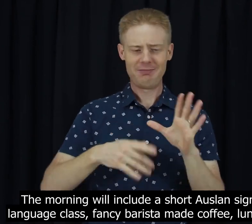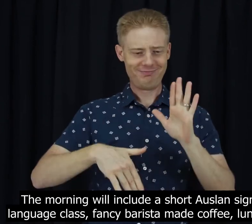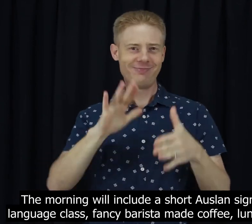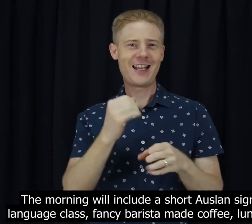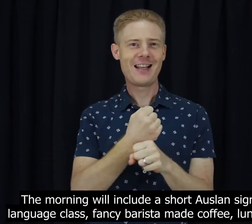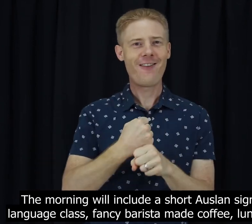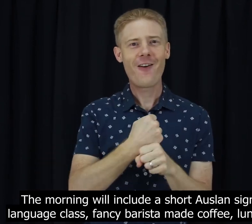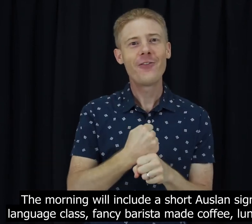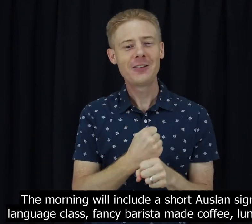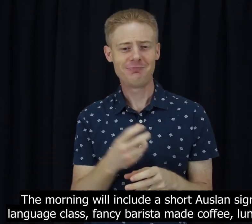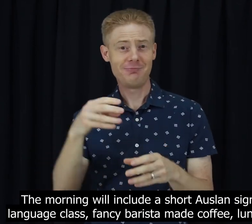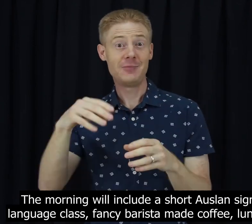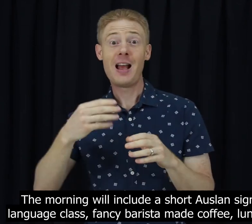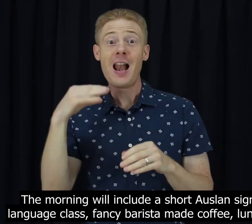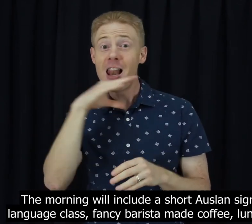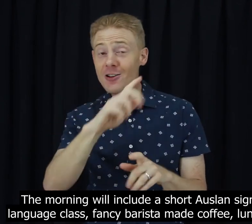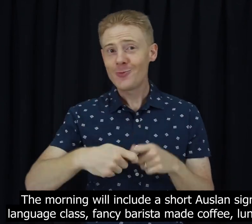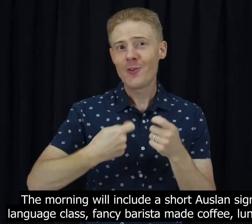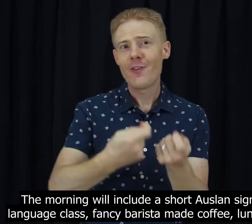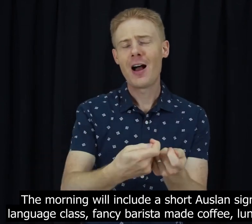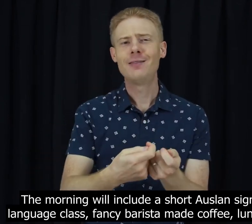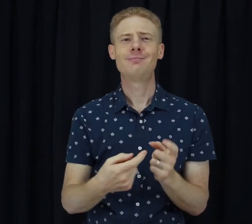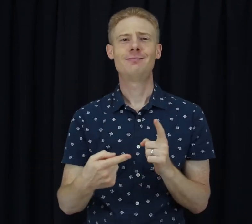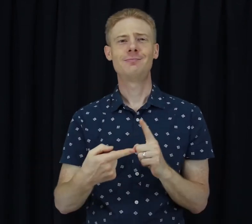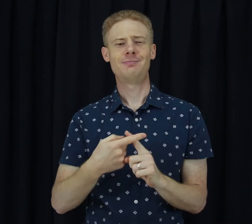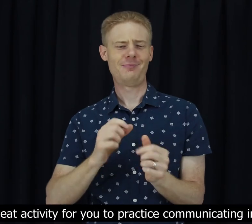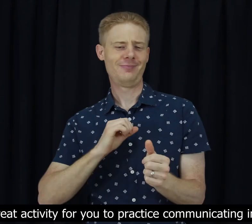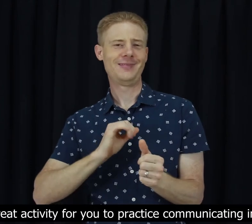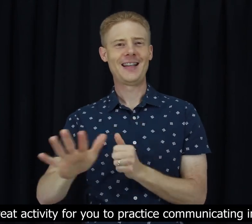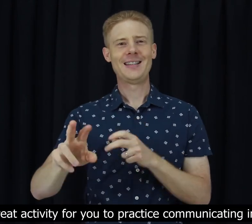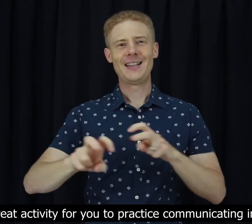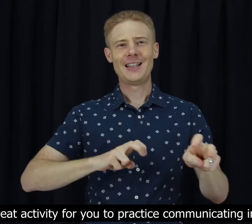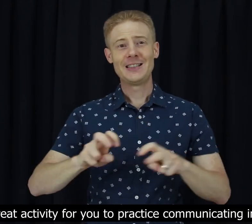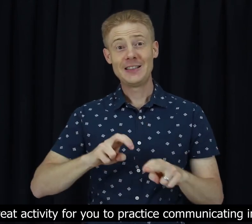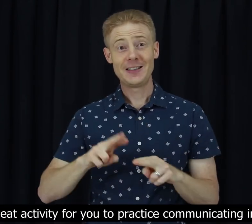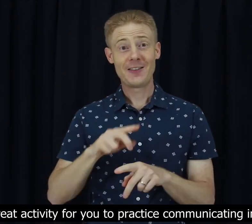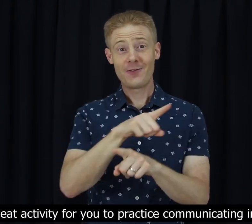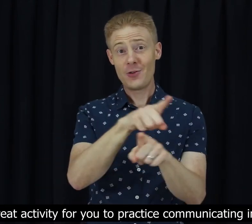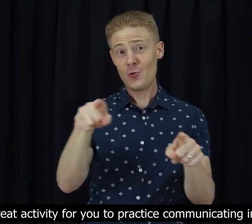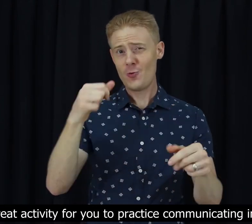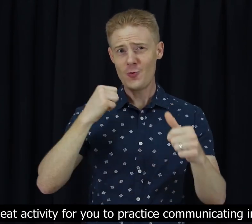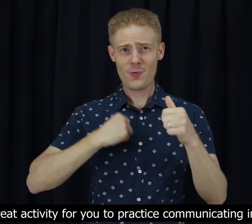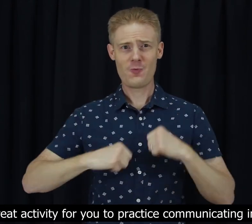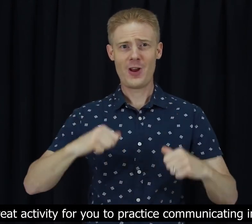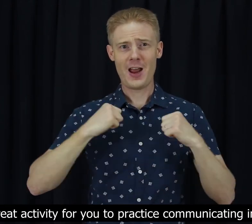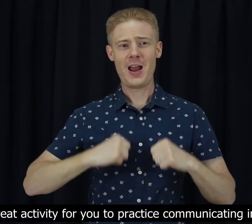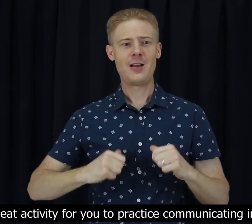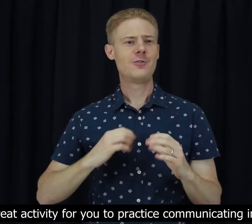-made coffee, lunch, and a great activity for you to practice communicating in a new way.